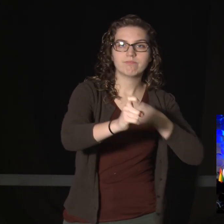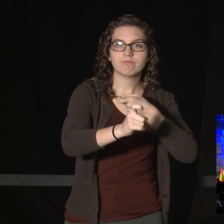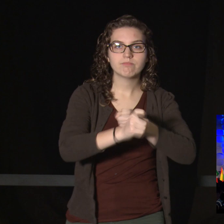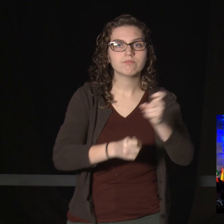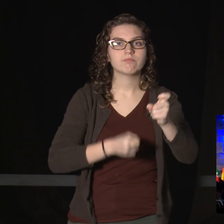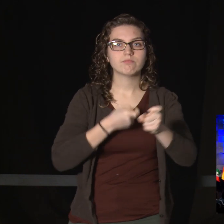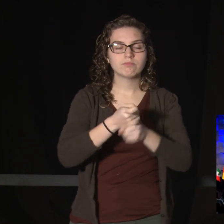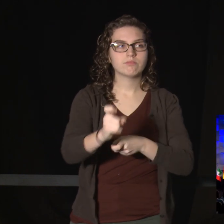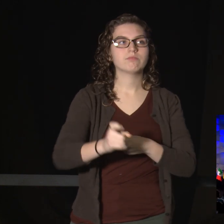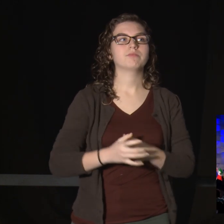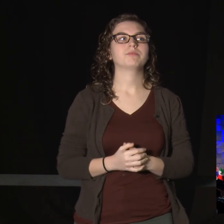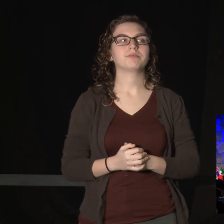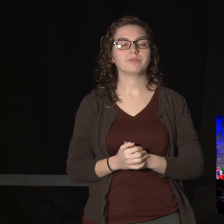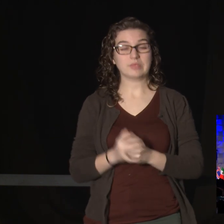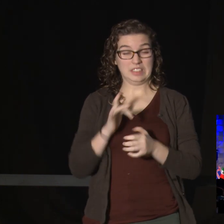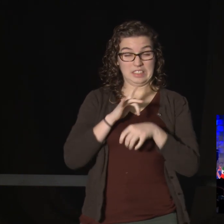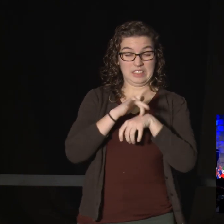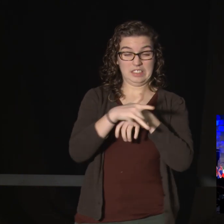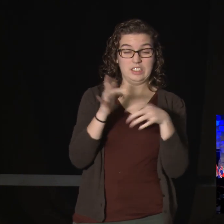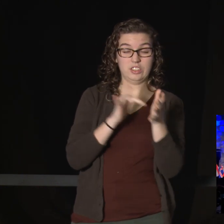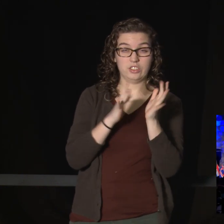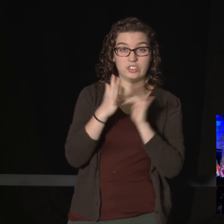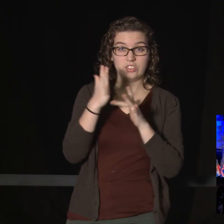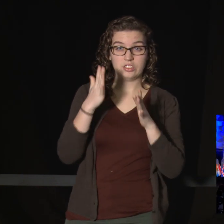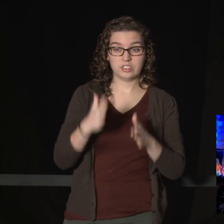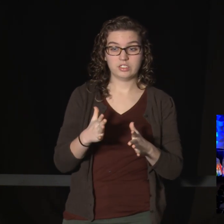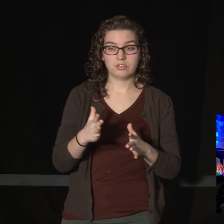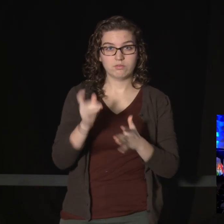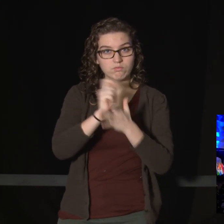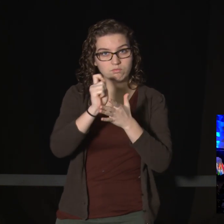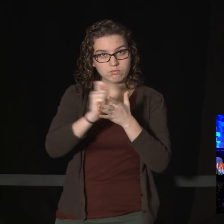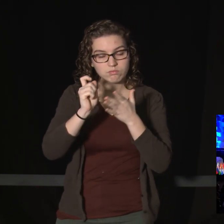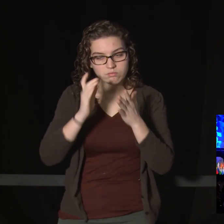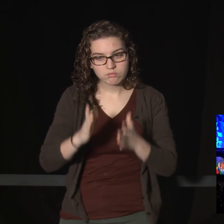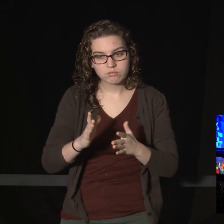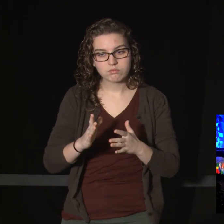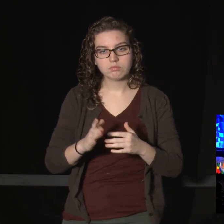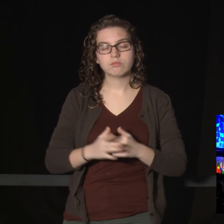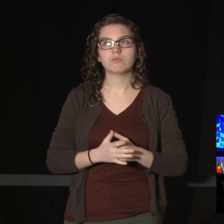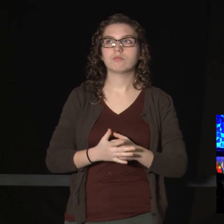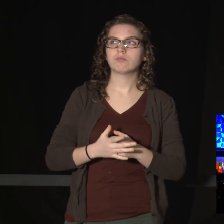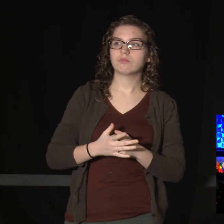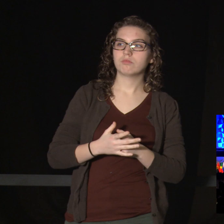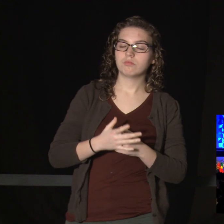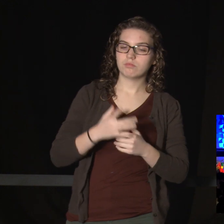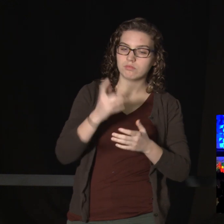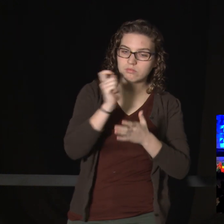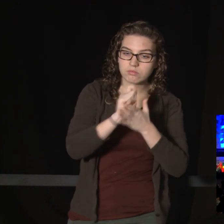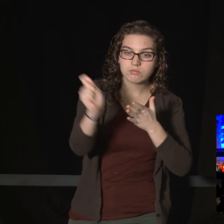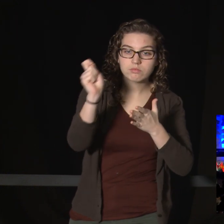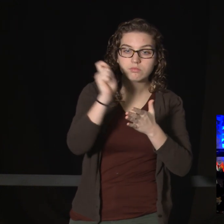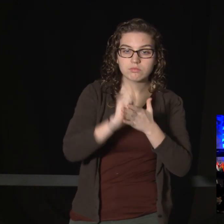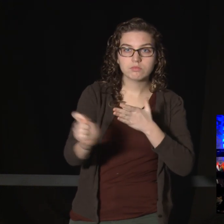So it was that the early Christian apologist and author, Tertullian, spoke up addressing the rulers